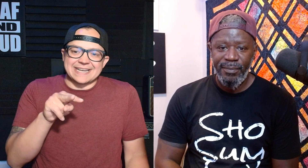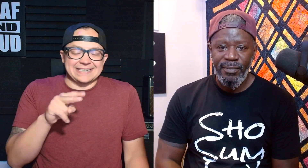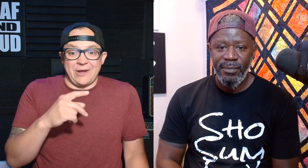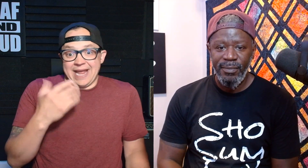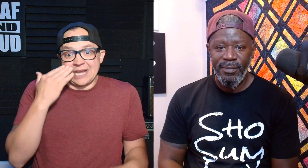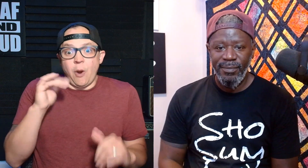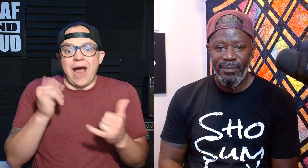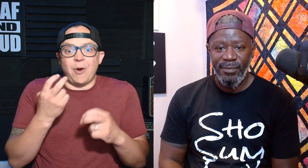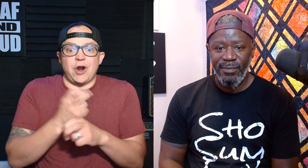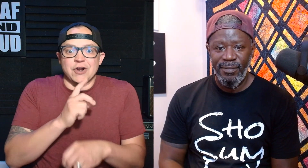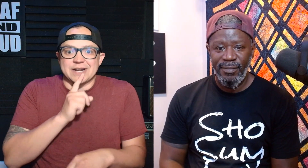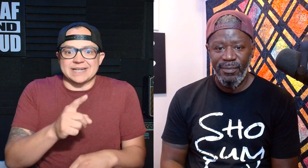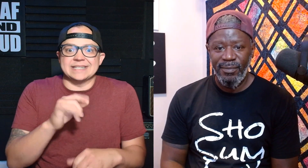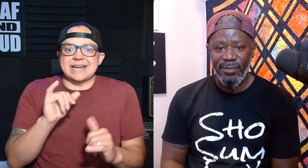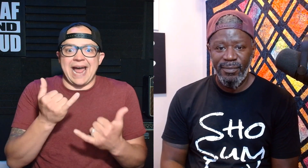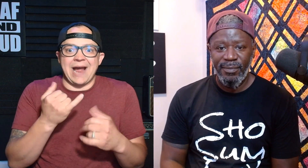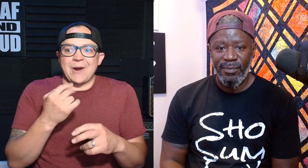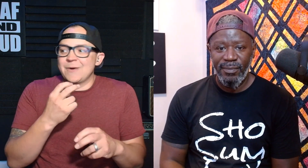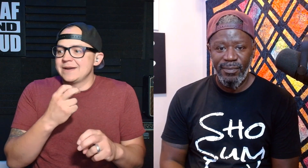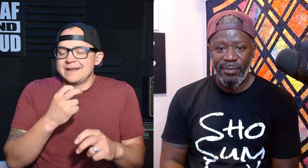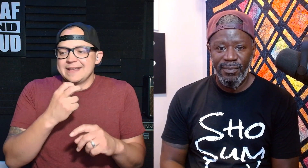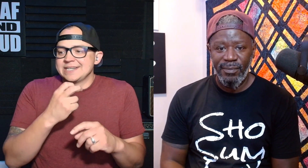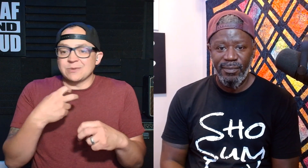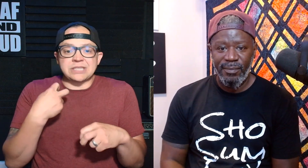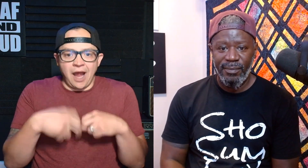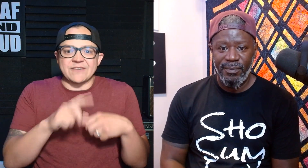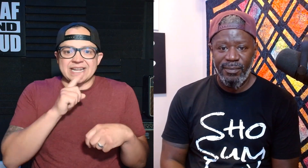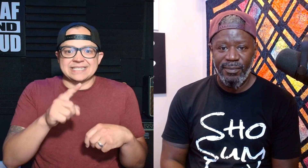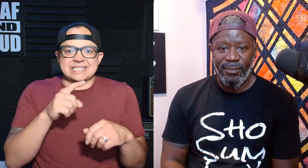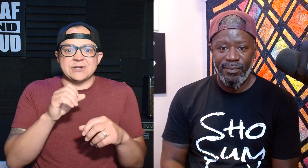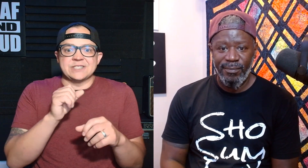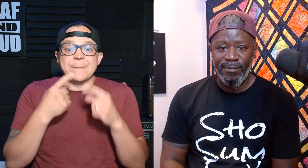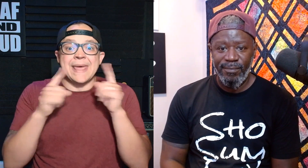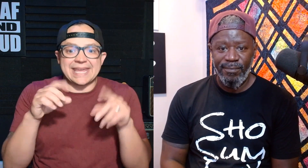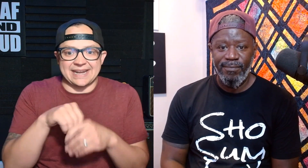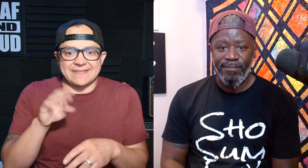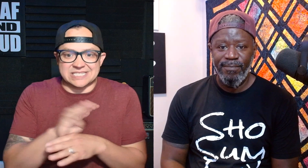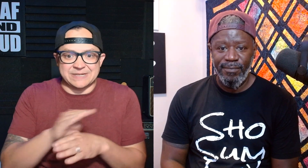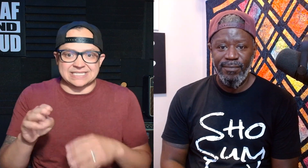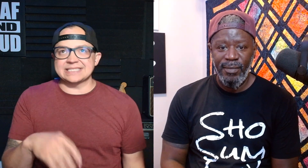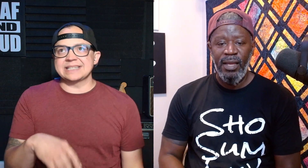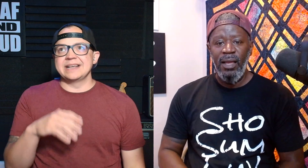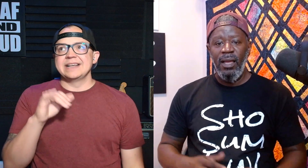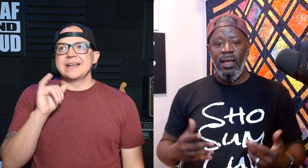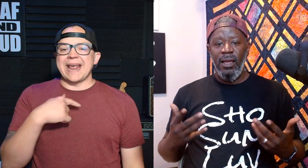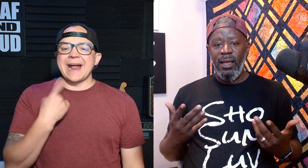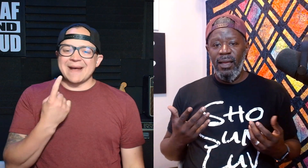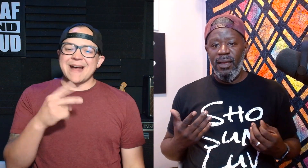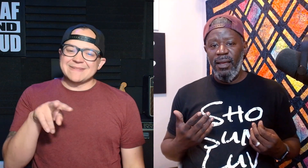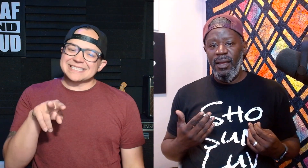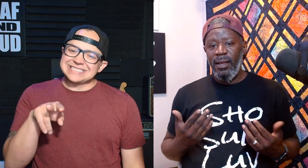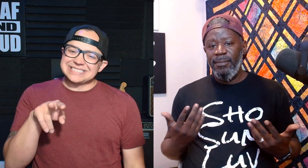I'm like, you know, I know how hard it is and how, you know, tough it is to make it in this business.